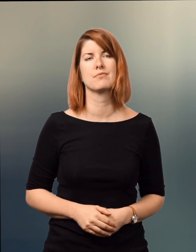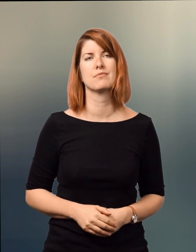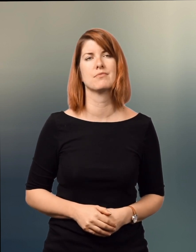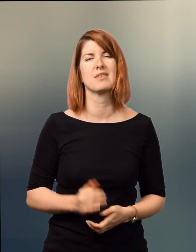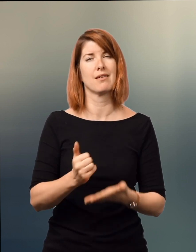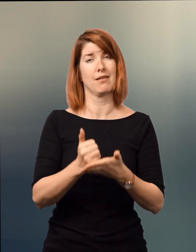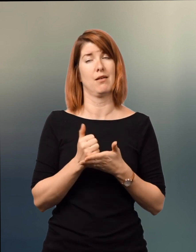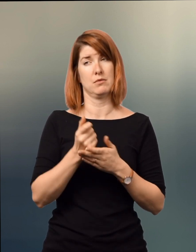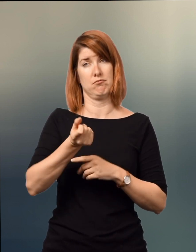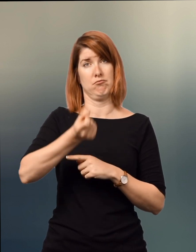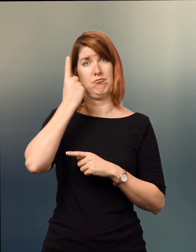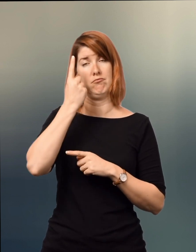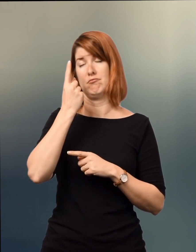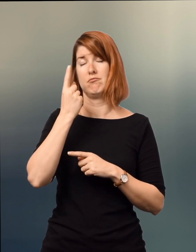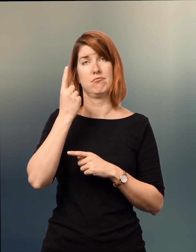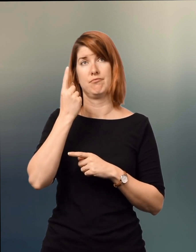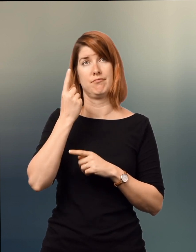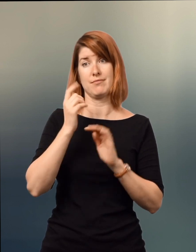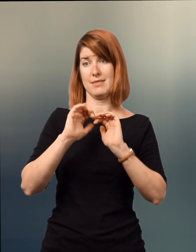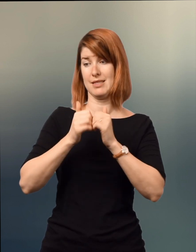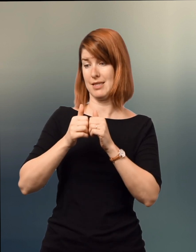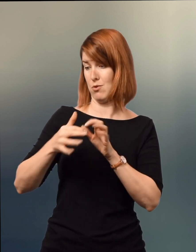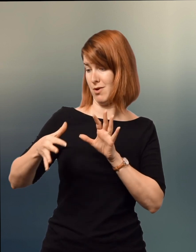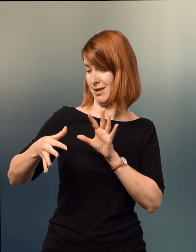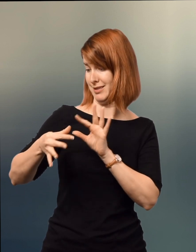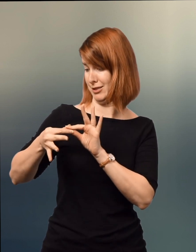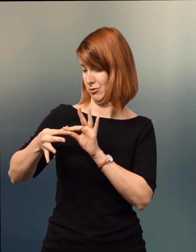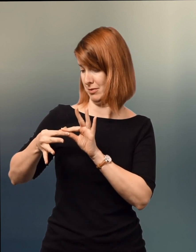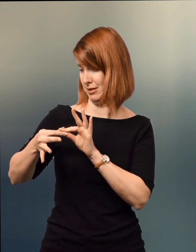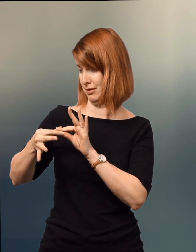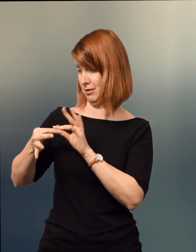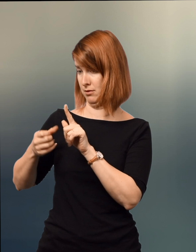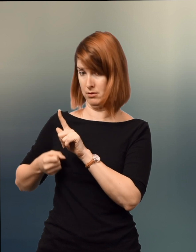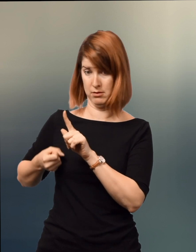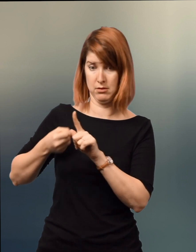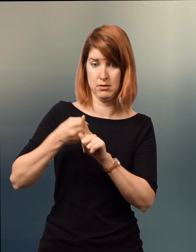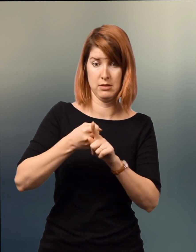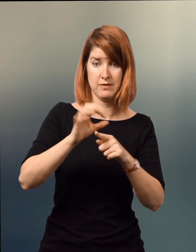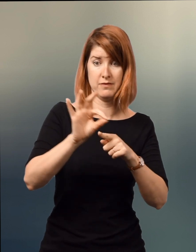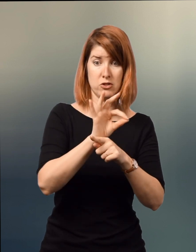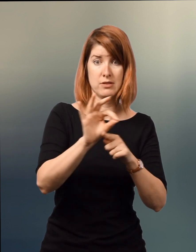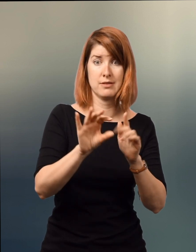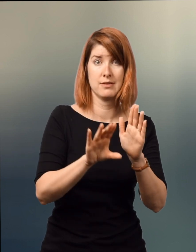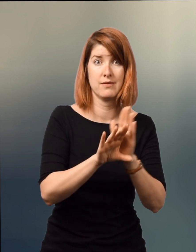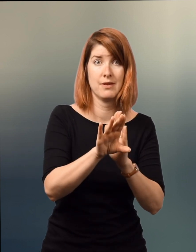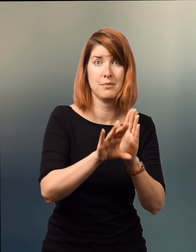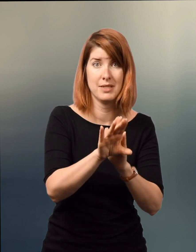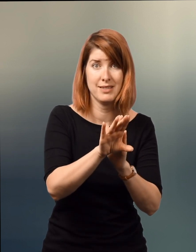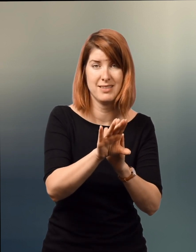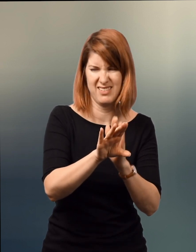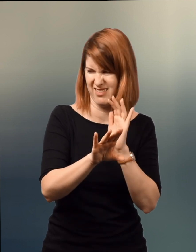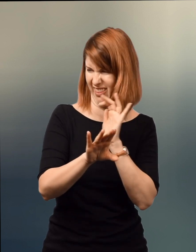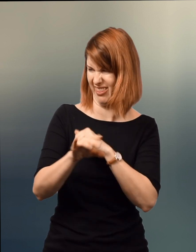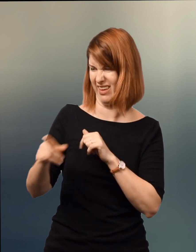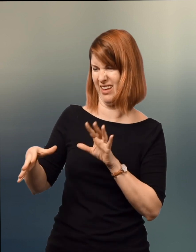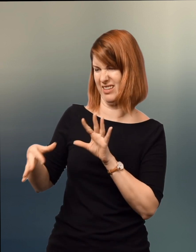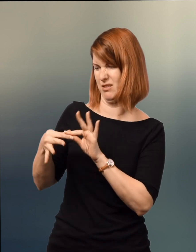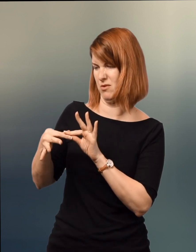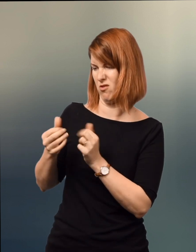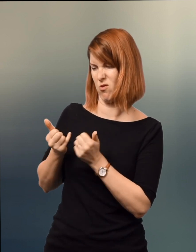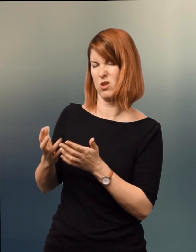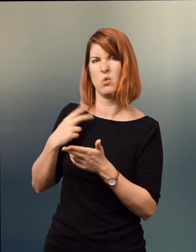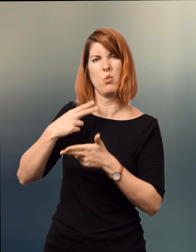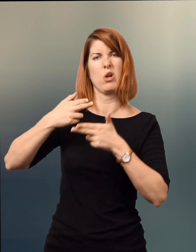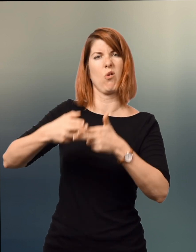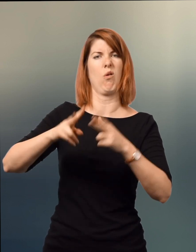process. It's helpful to understand that one of the primary ways attachment impacts a child's functioning and development